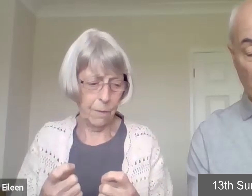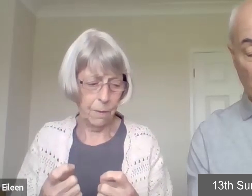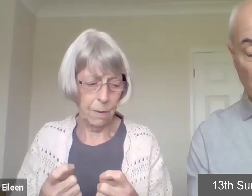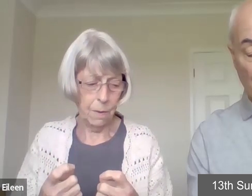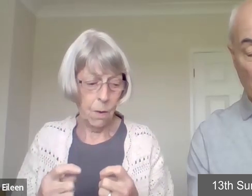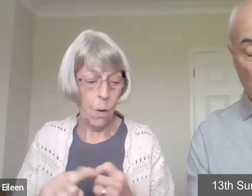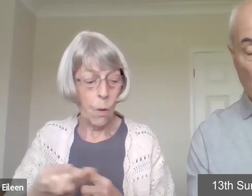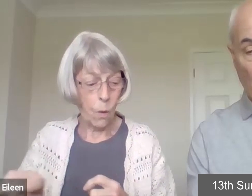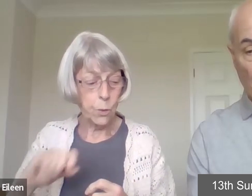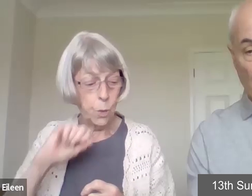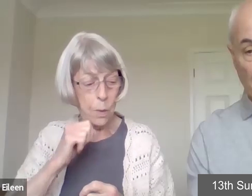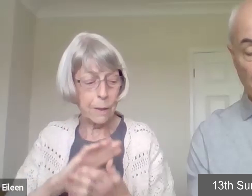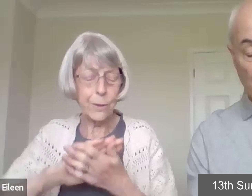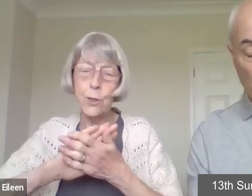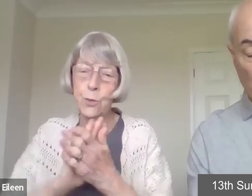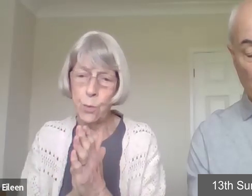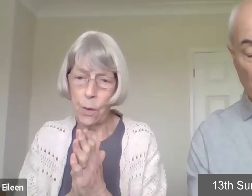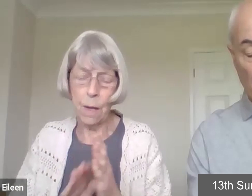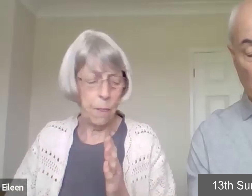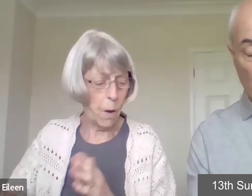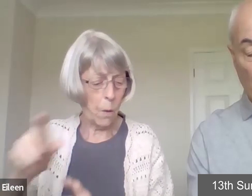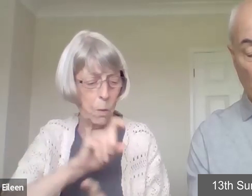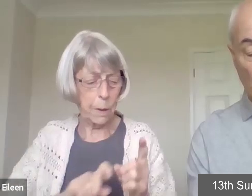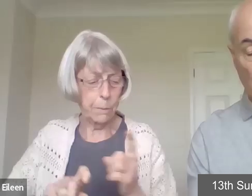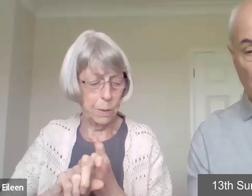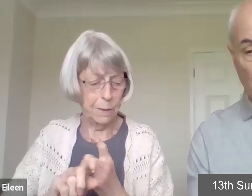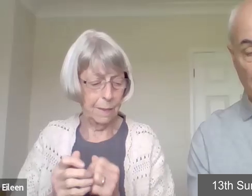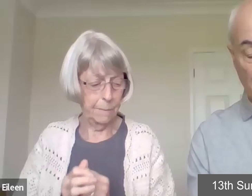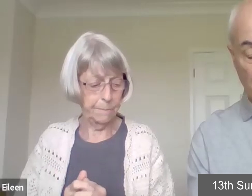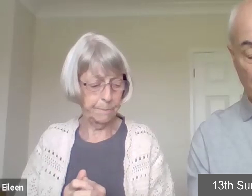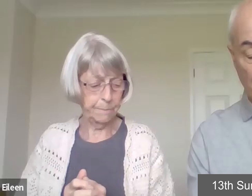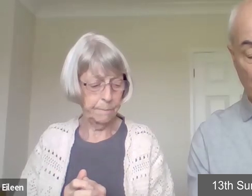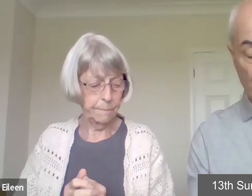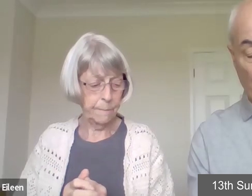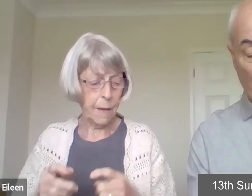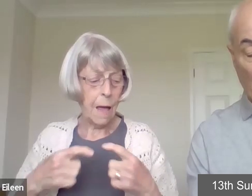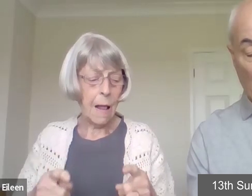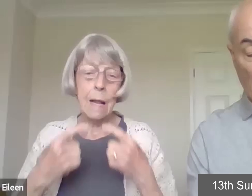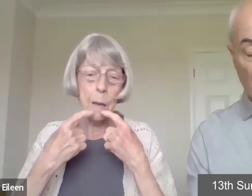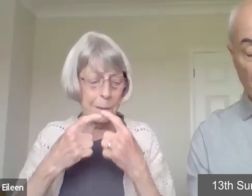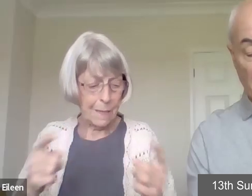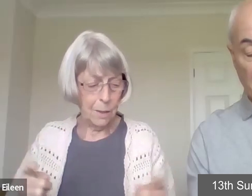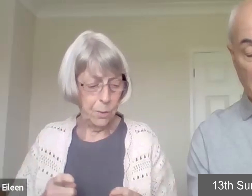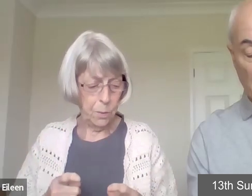careful, or you will destroy the whole community. Let me tell